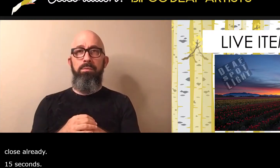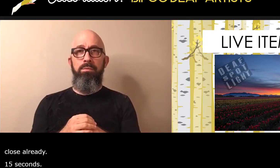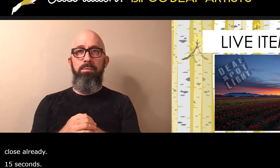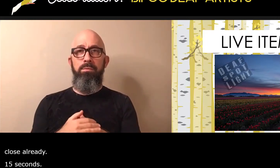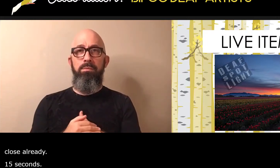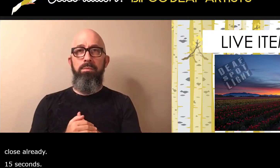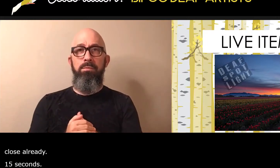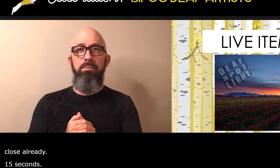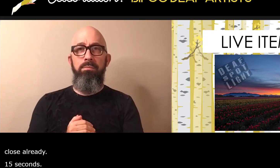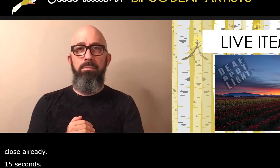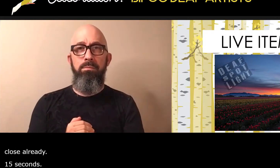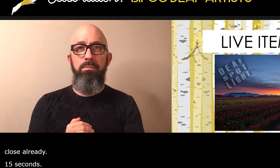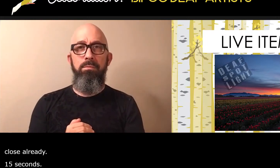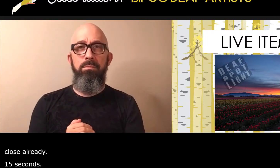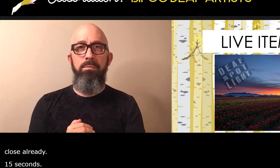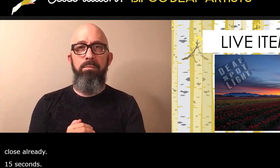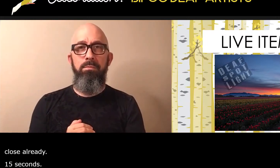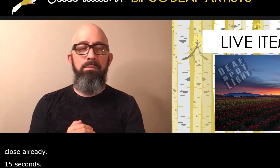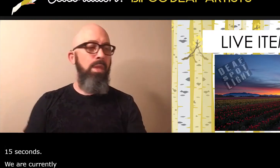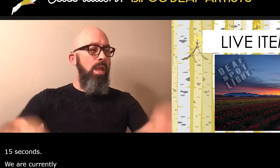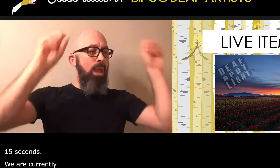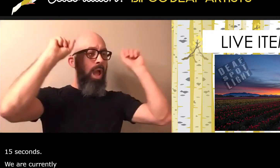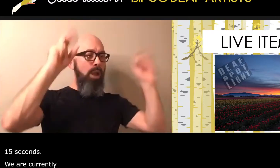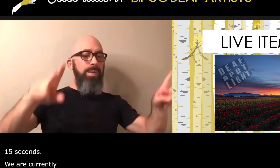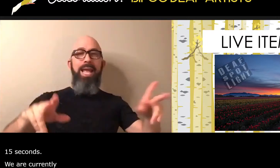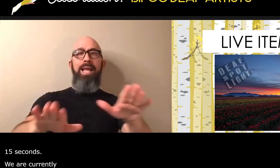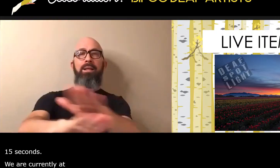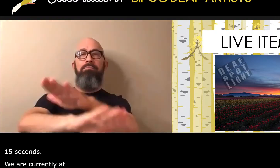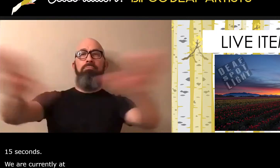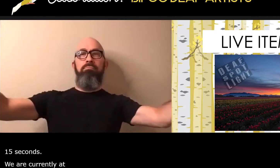We are currently at $441.